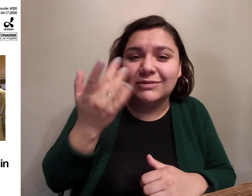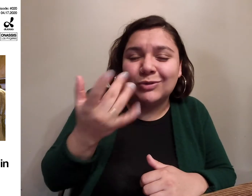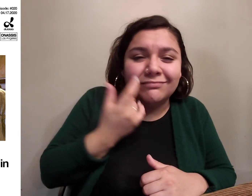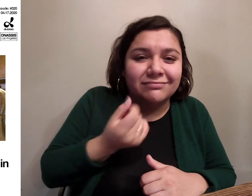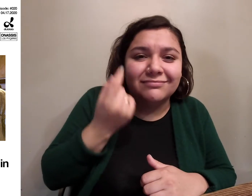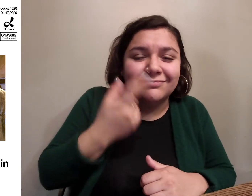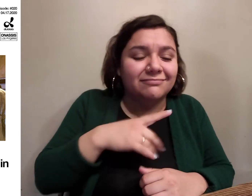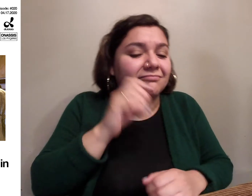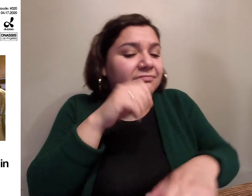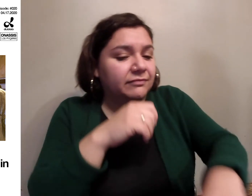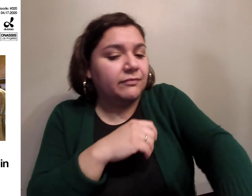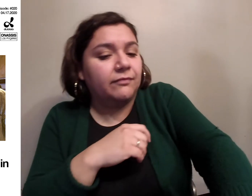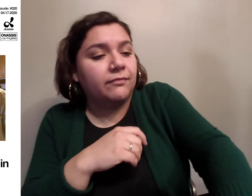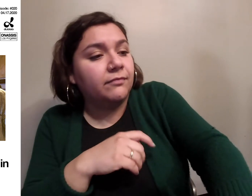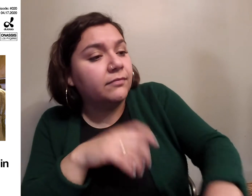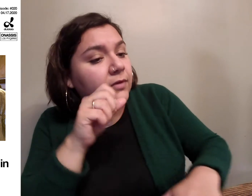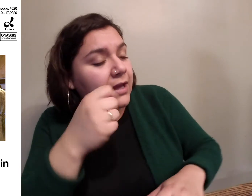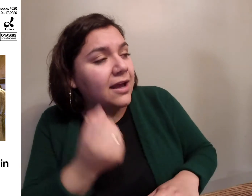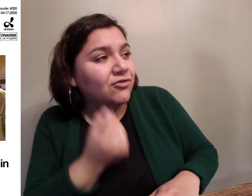sadness.